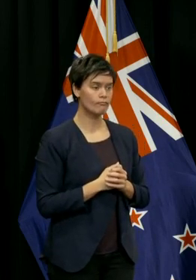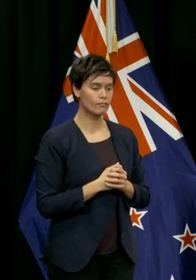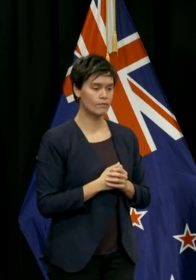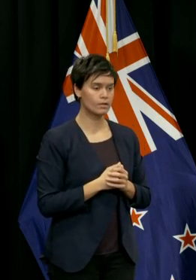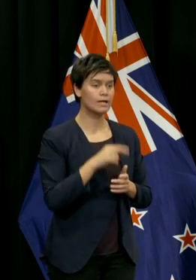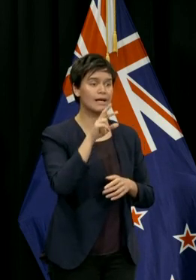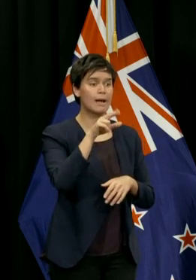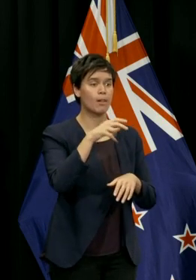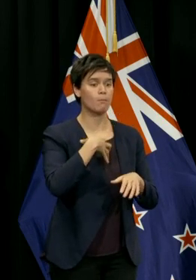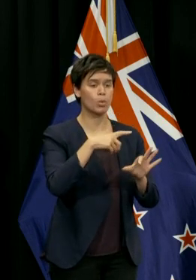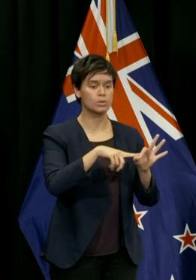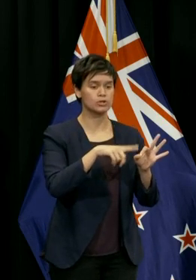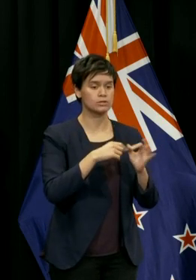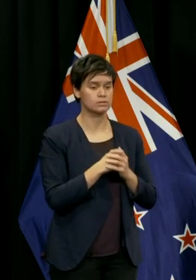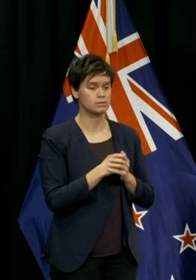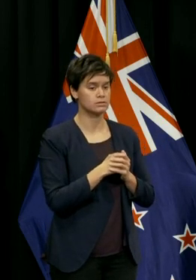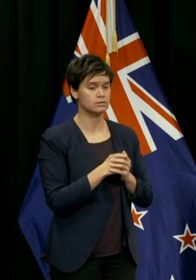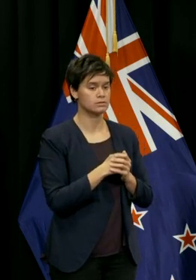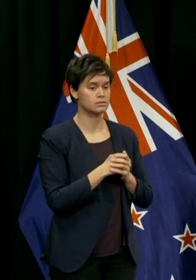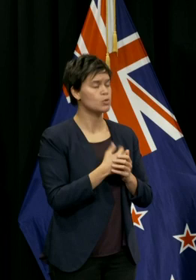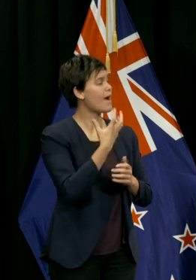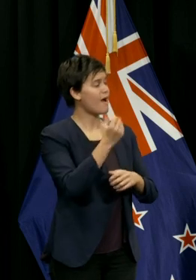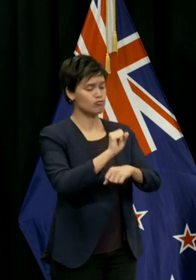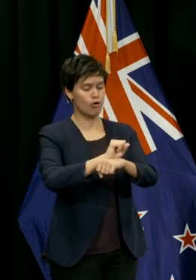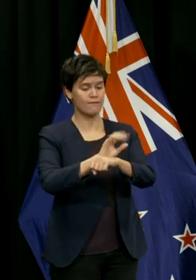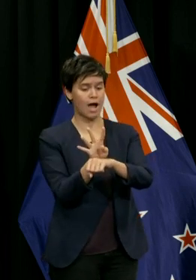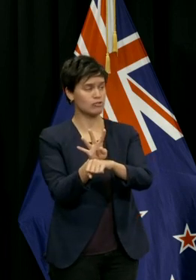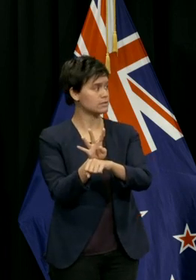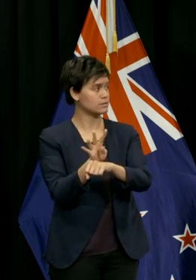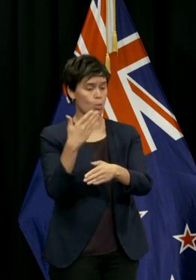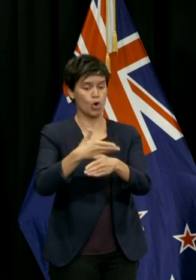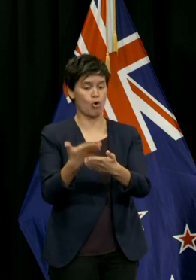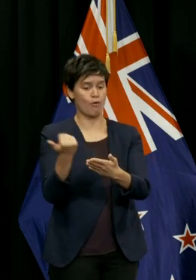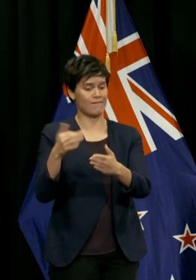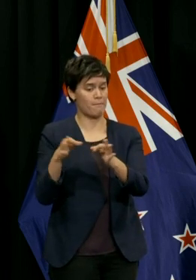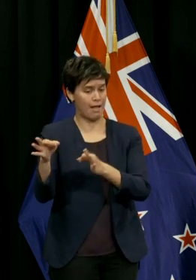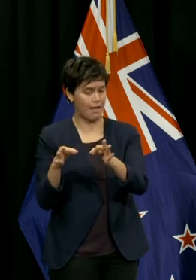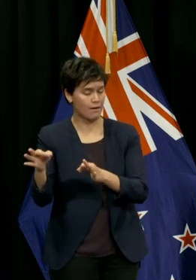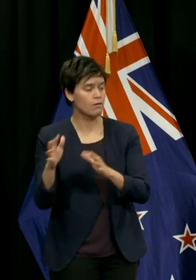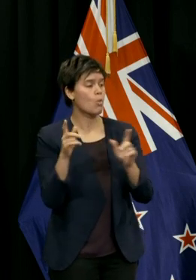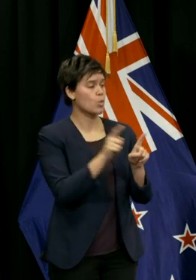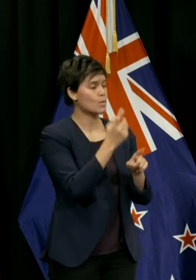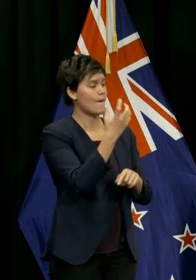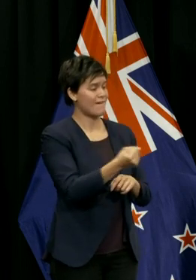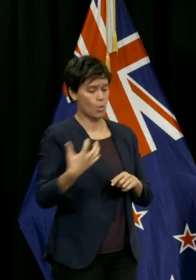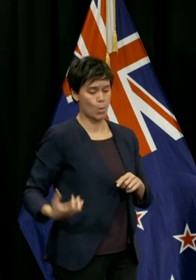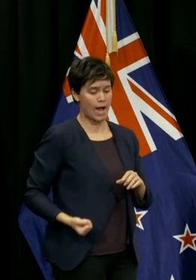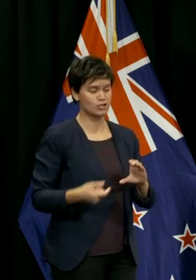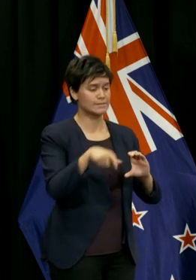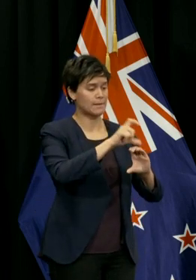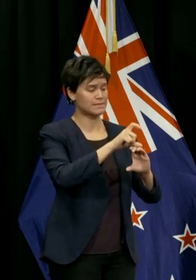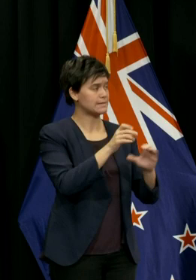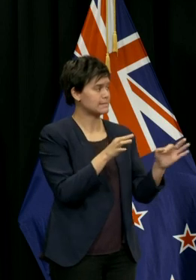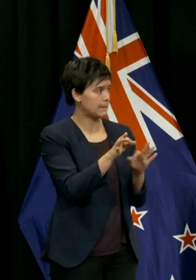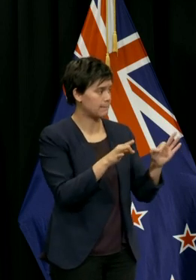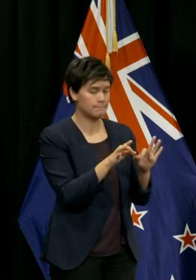couple more. Wage subsidy scheme and the COVID leave scheme are obviously quite complicated. Does that make something like a UBI a bit more attractive, given the simplicity of it?